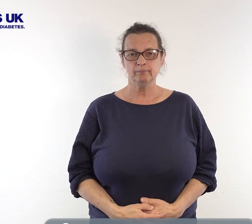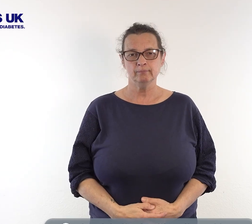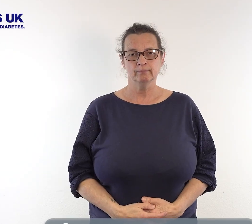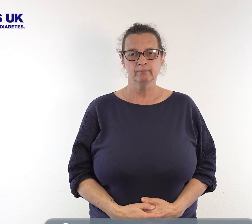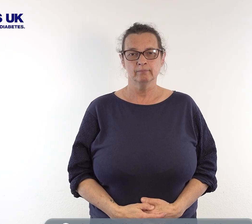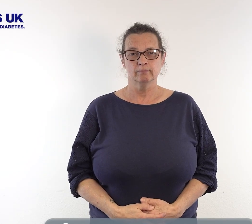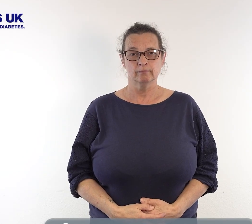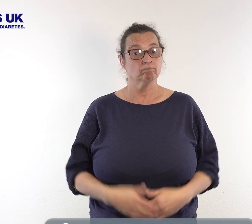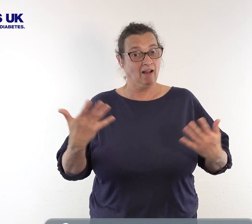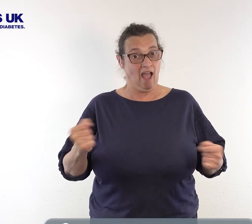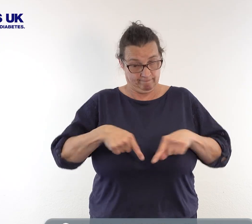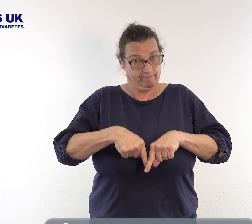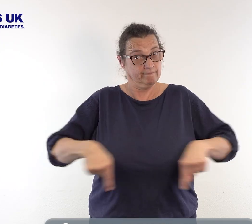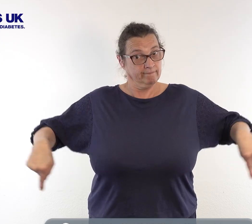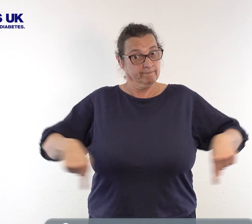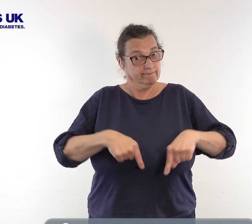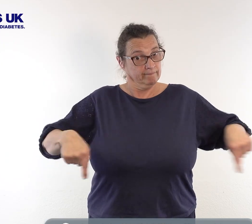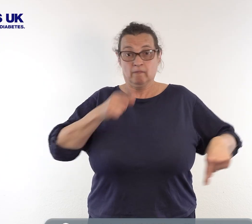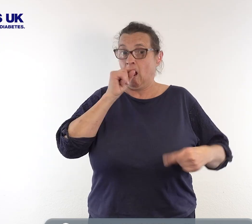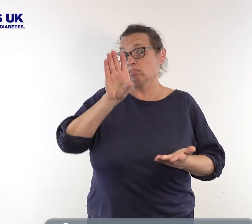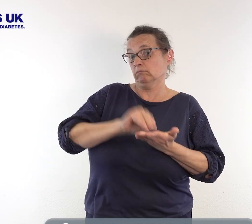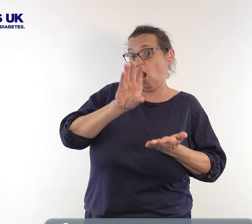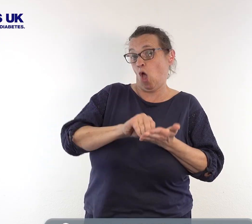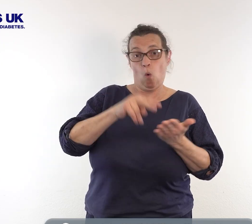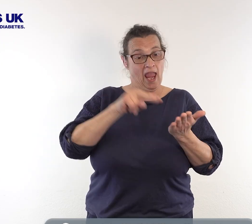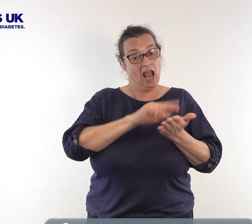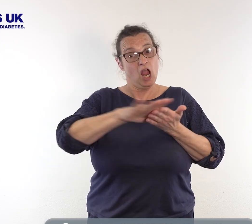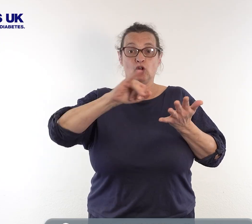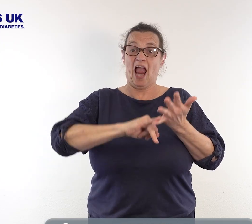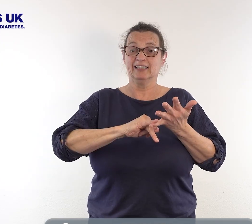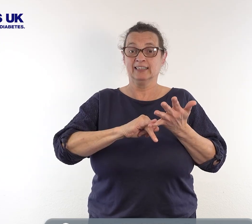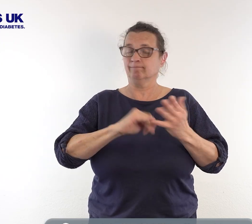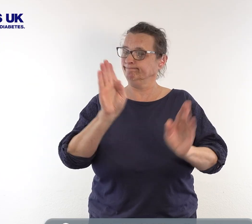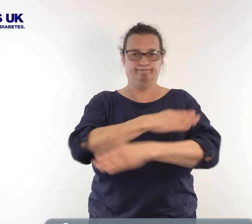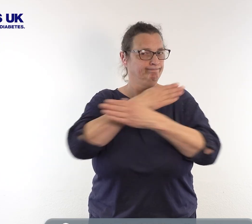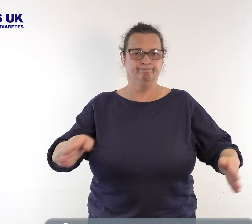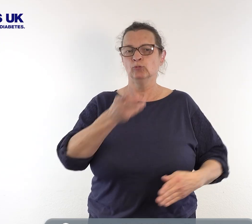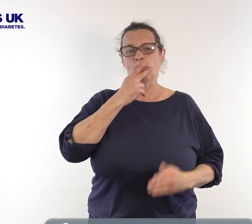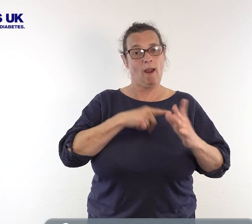prescription medication. You could also download the free NHS Quit Smoking app.